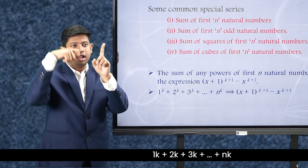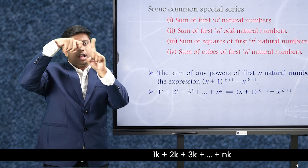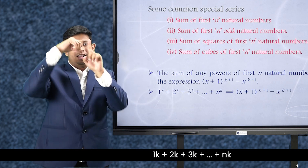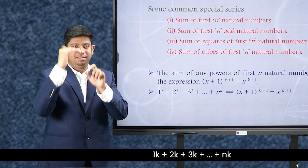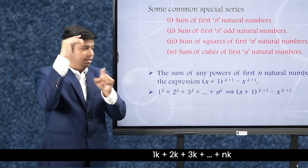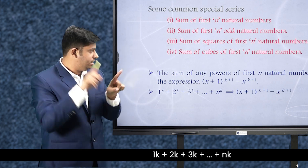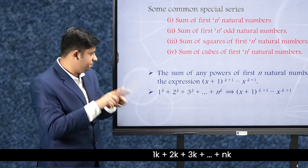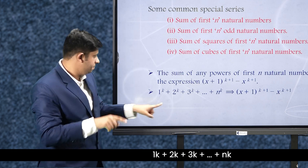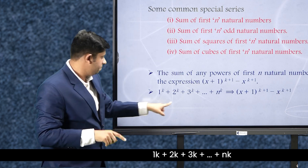k.